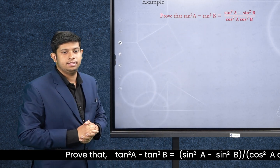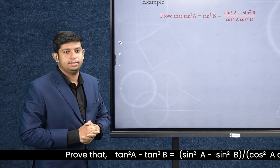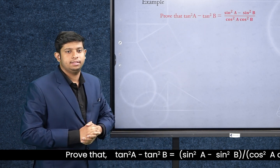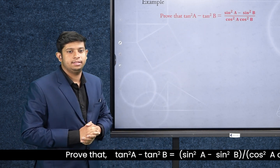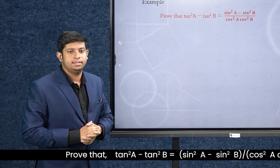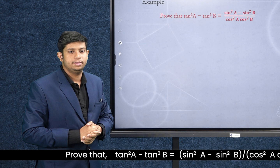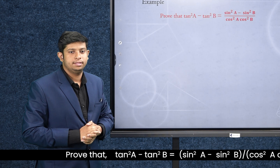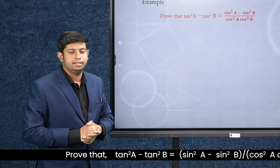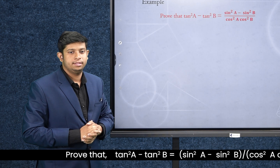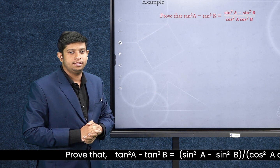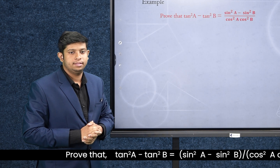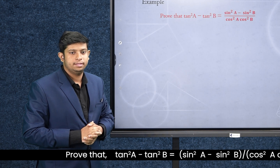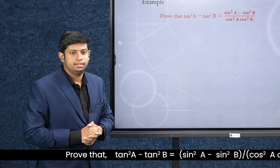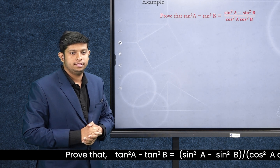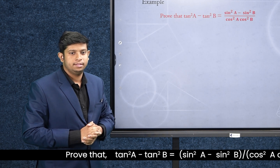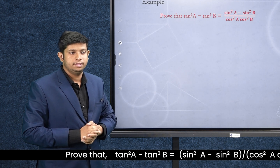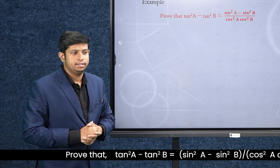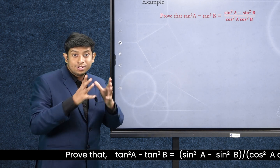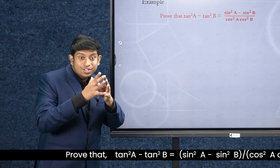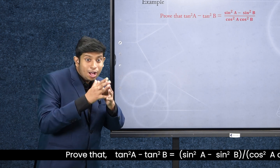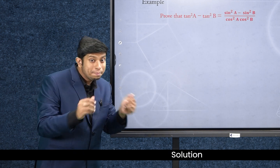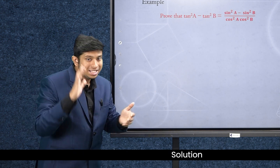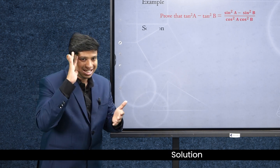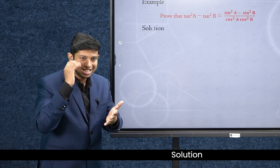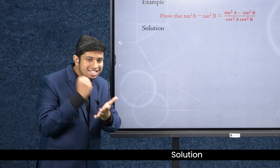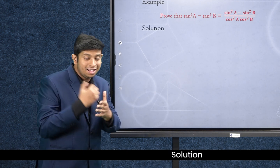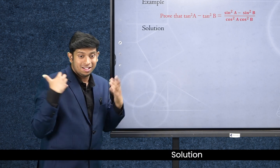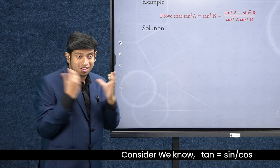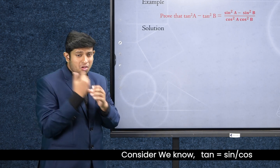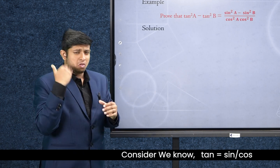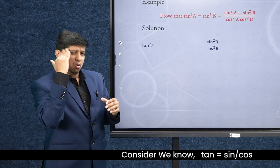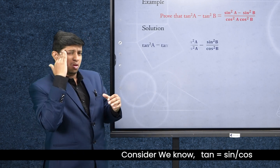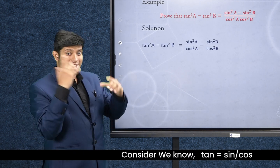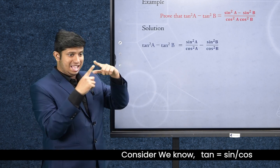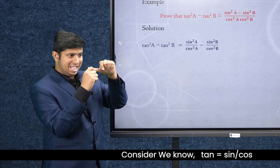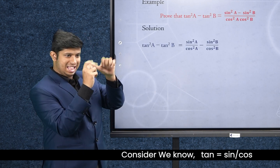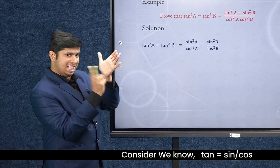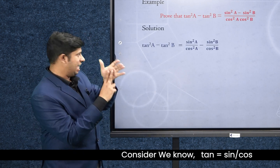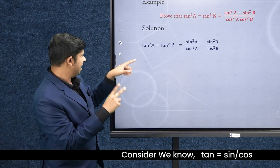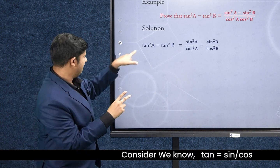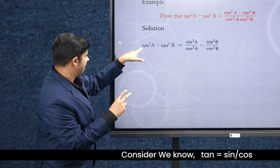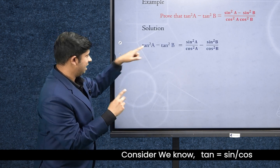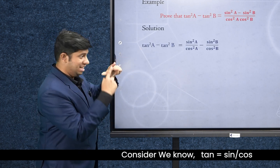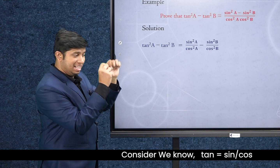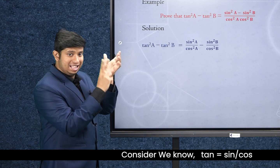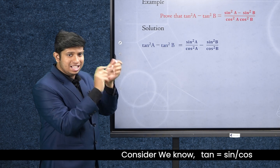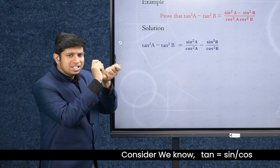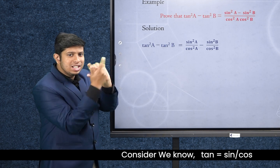B by cos square A into cos square B. Solution. Consider, we know tan is equal to sin by